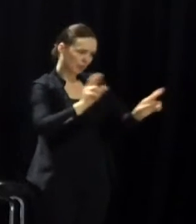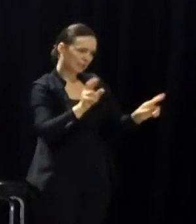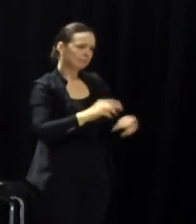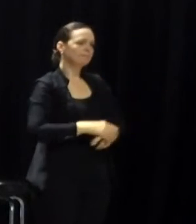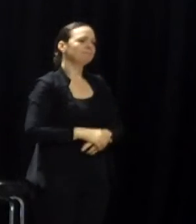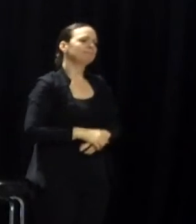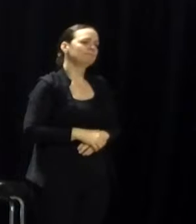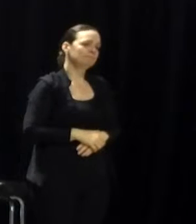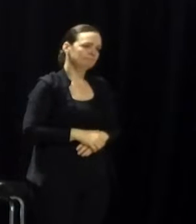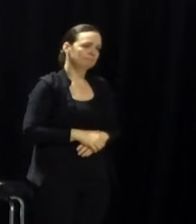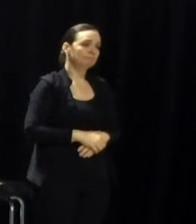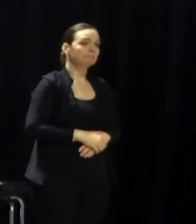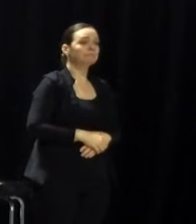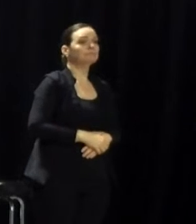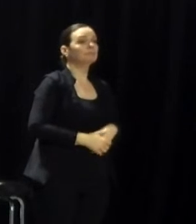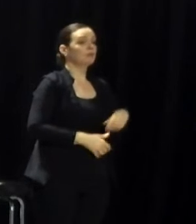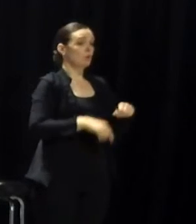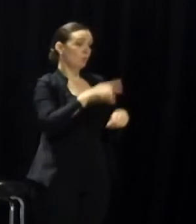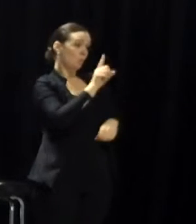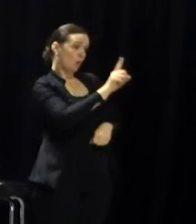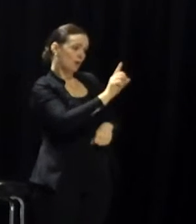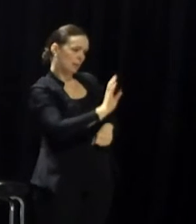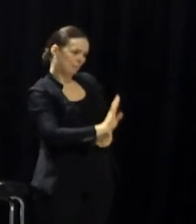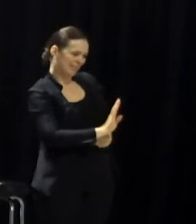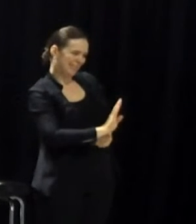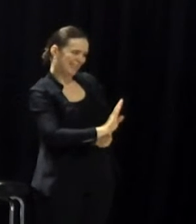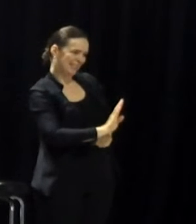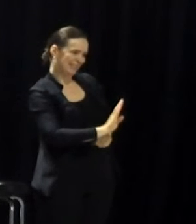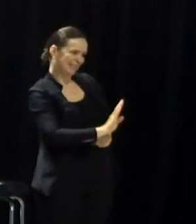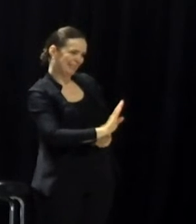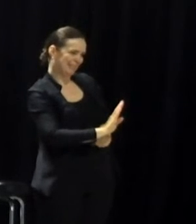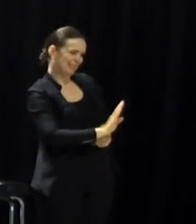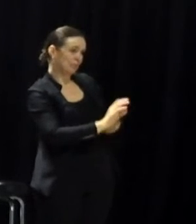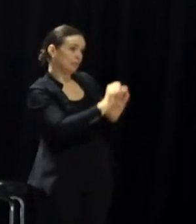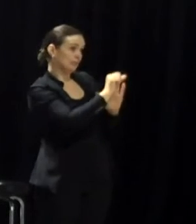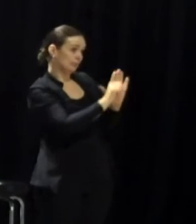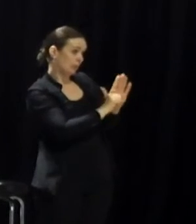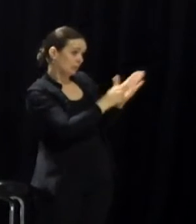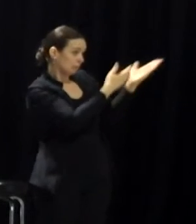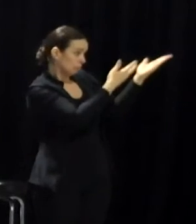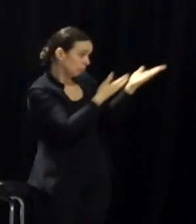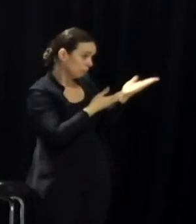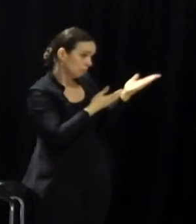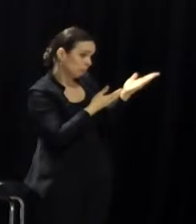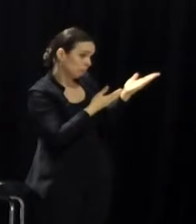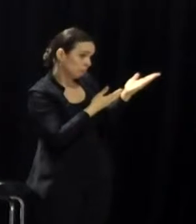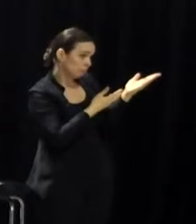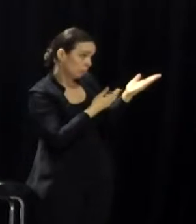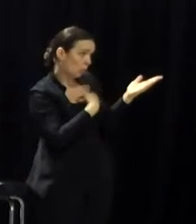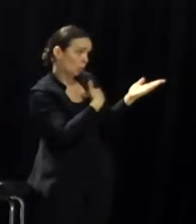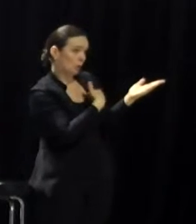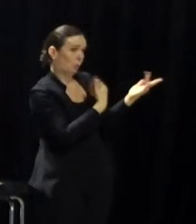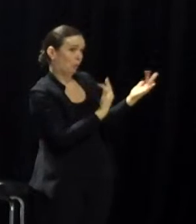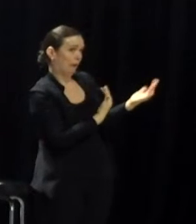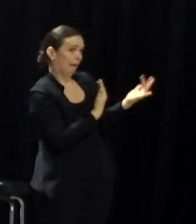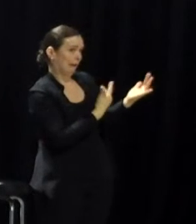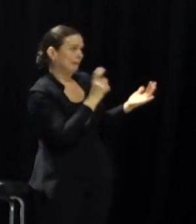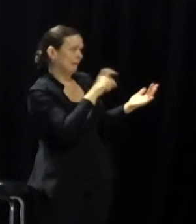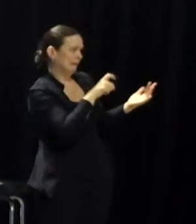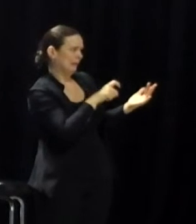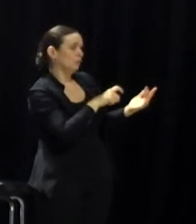1B, where the state hasn't said exactly what 1B is. We'll wait for that, but